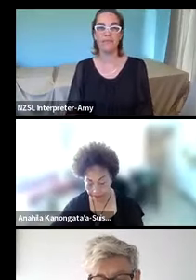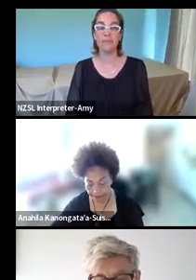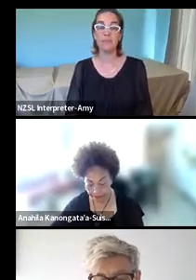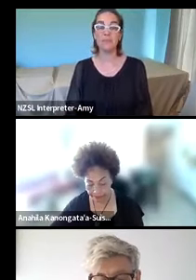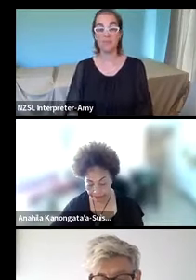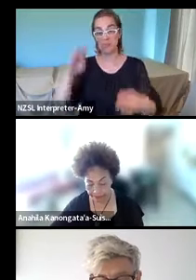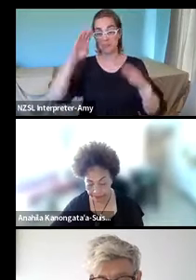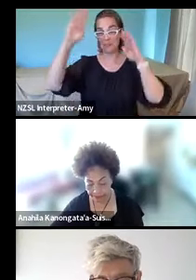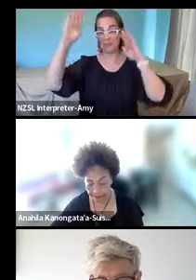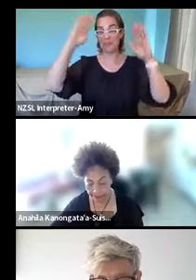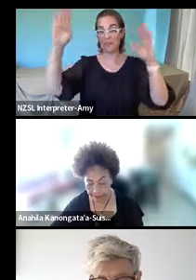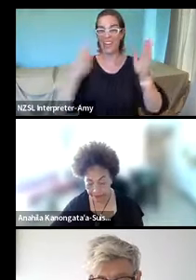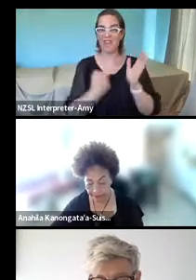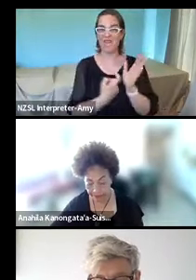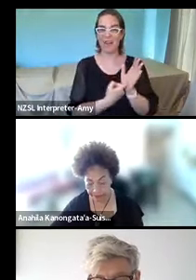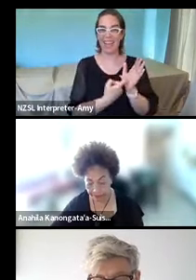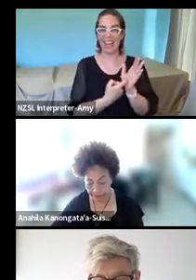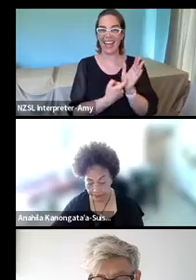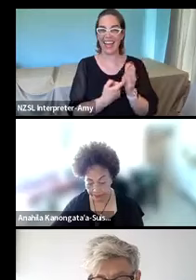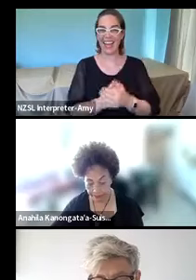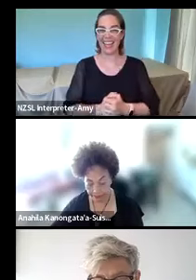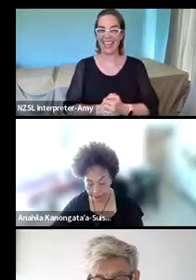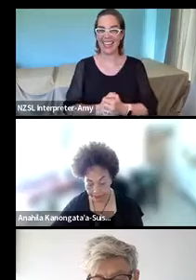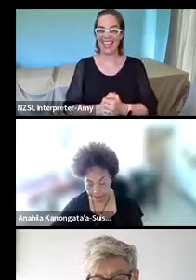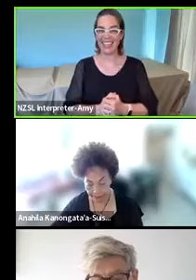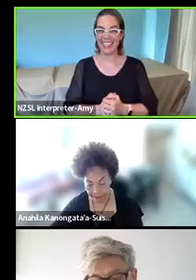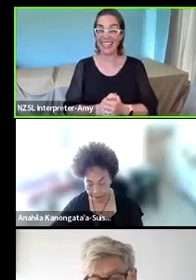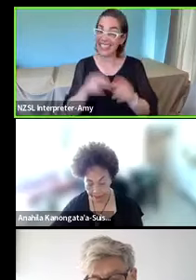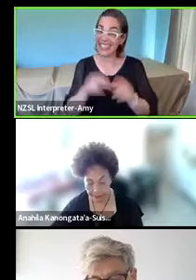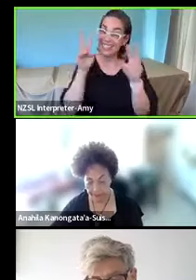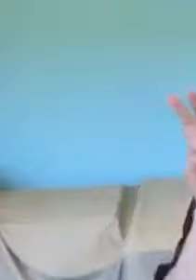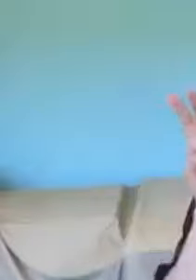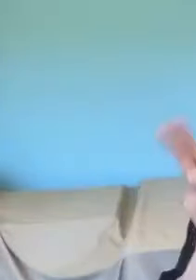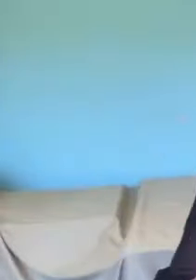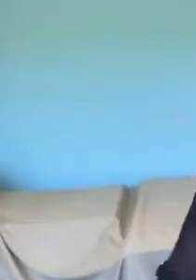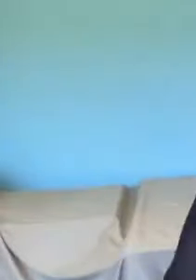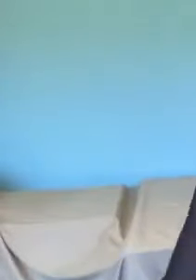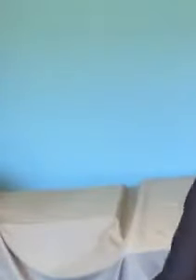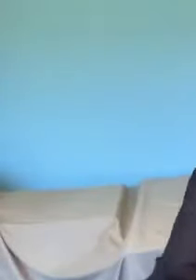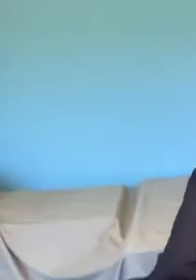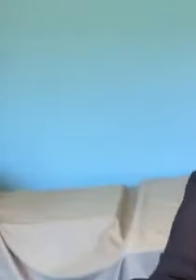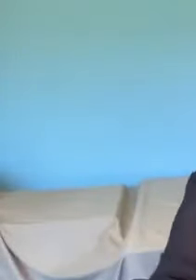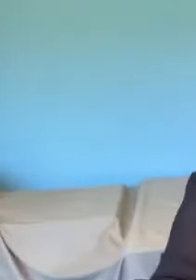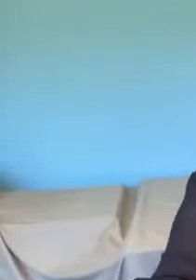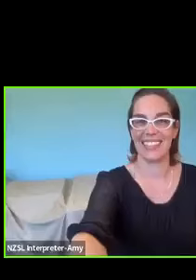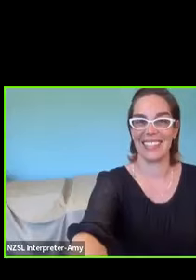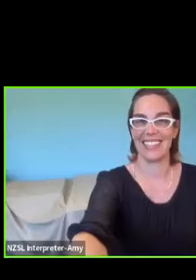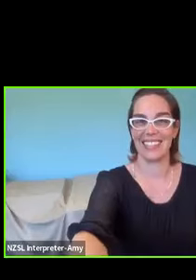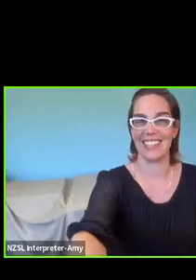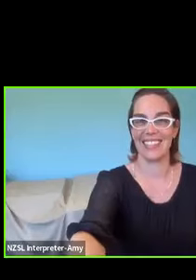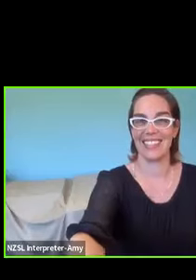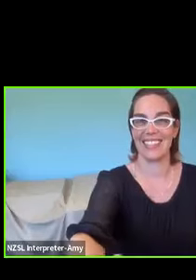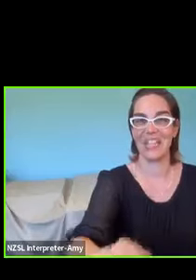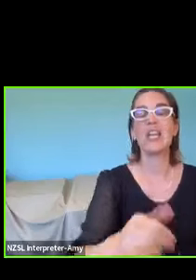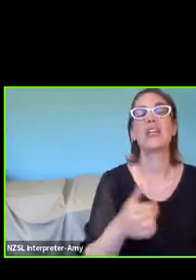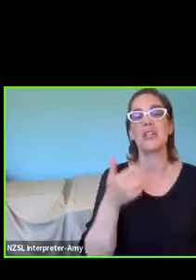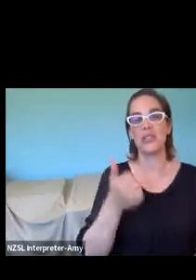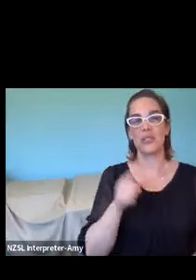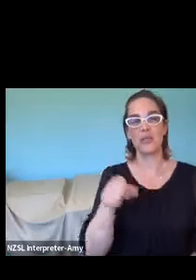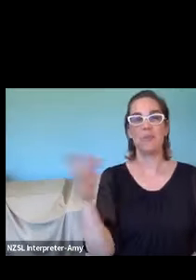Hello, Rebekah. Kia ora, we see you again. It's good to have you back